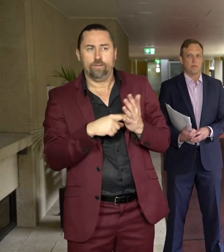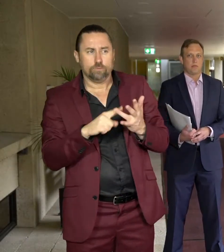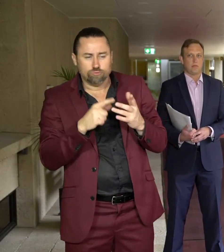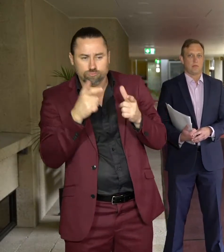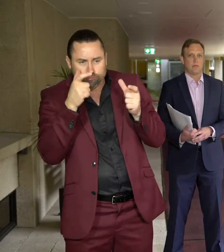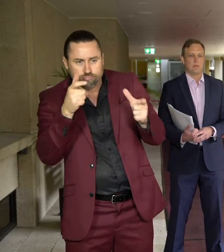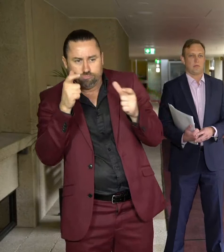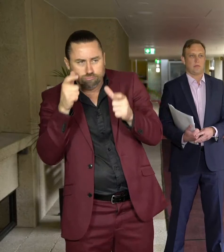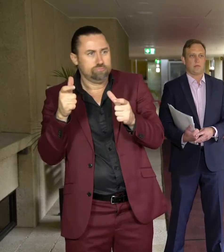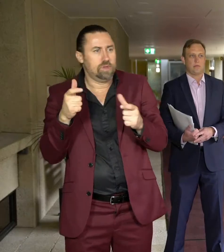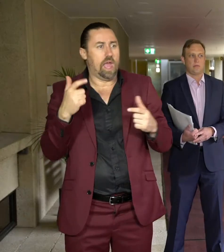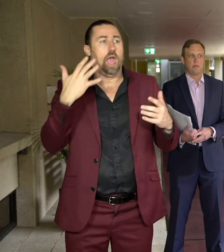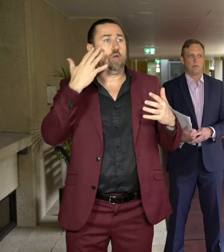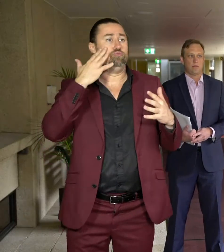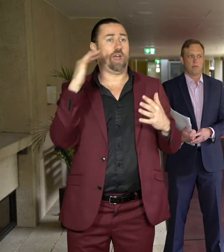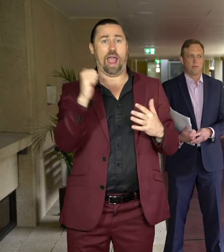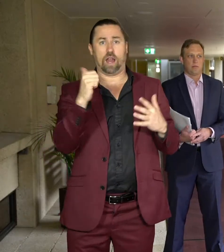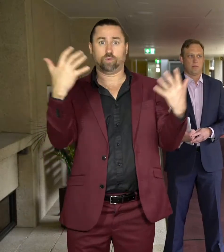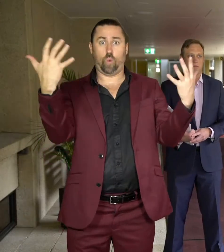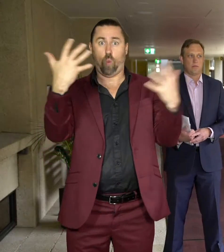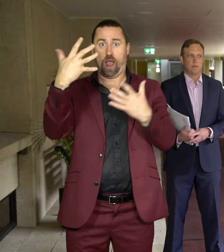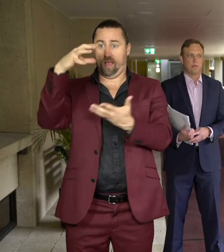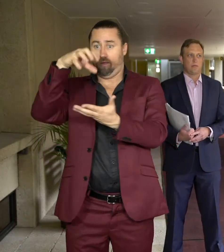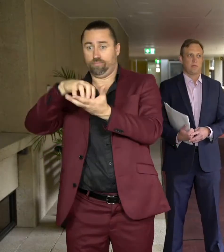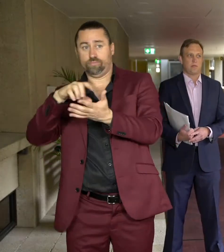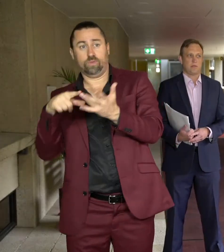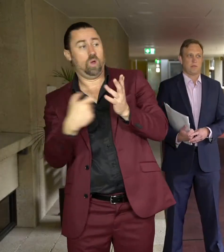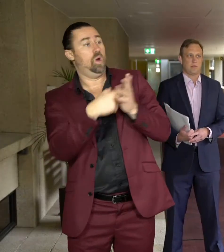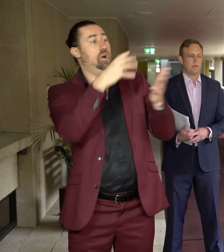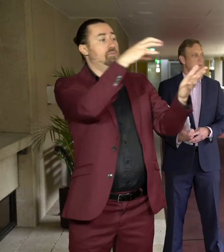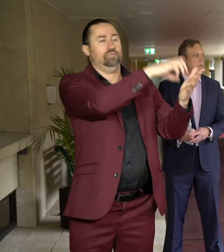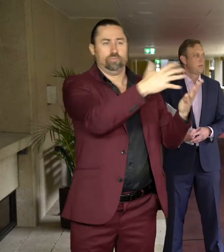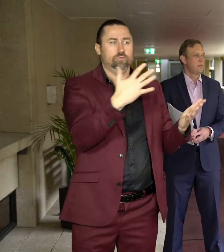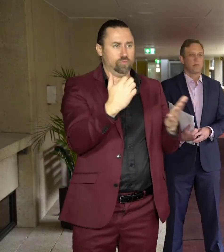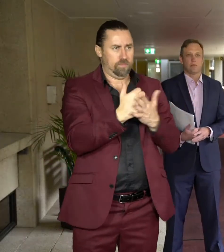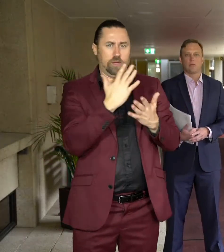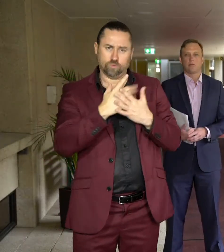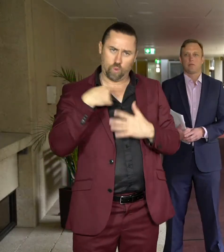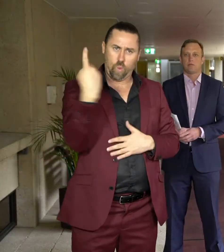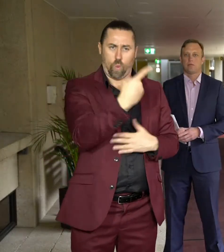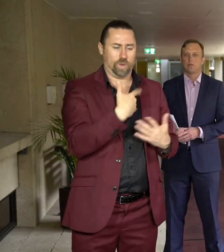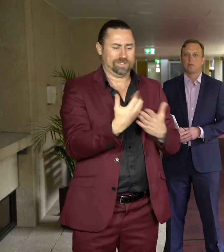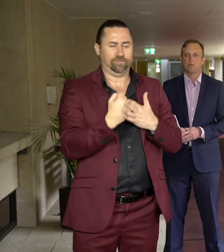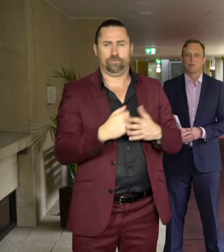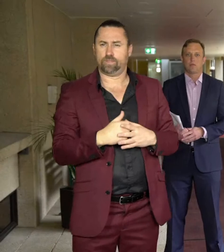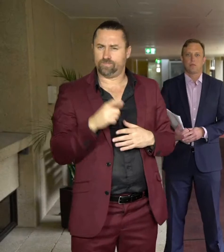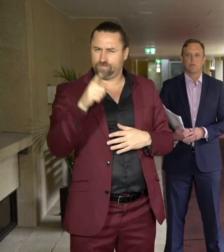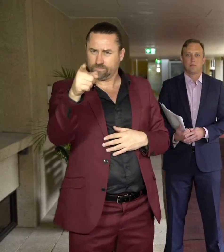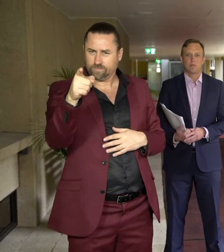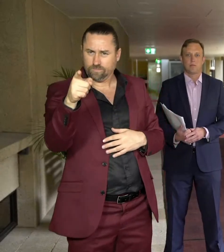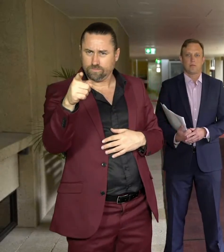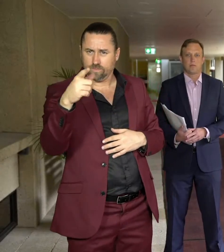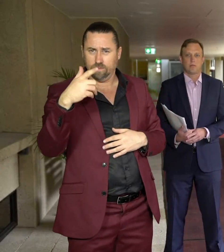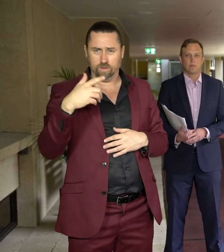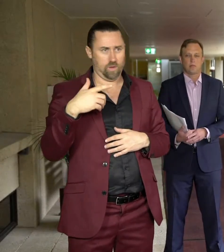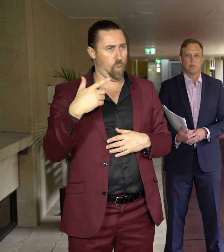place, no matter where the facility was, anywhere in the state. To protect the public? Yes. What's stopping you from doing a total shutout to New South Wales at